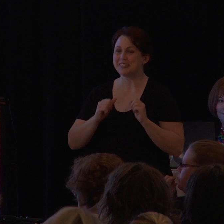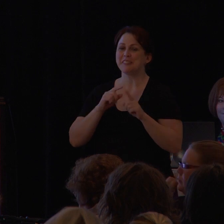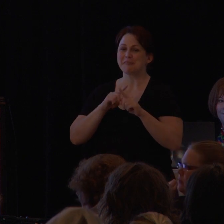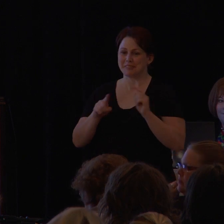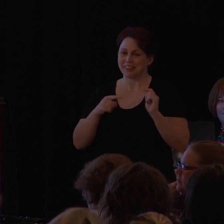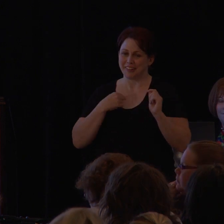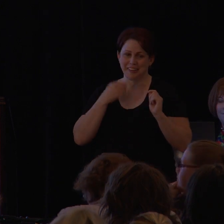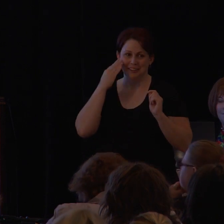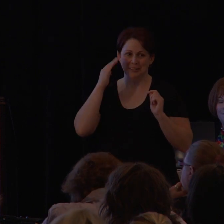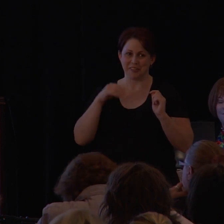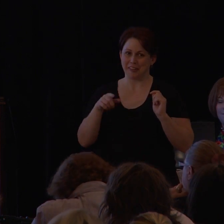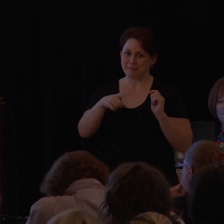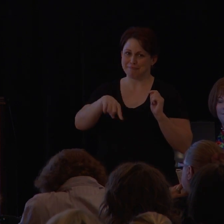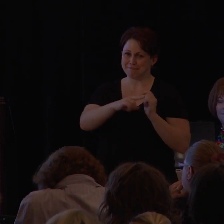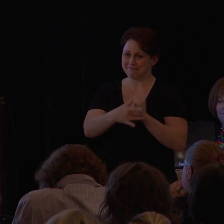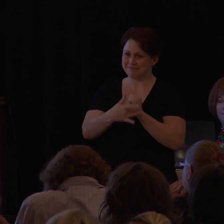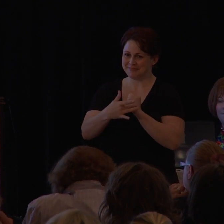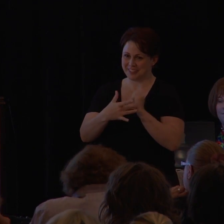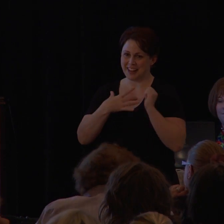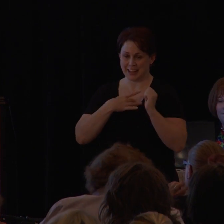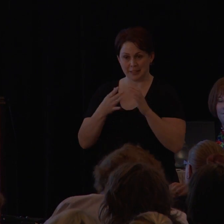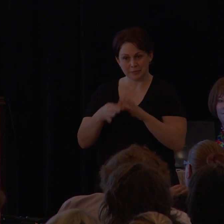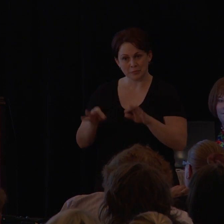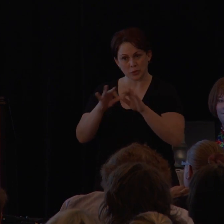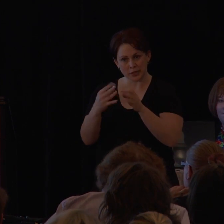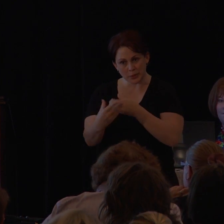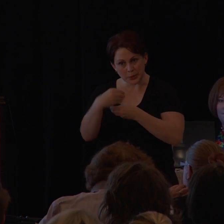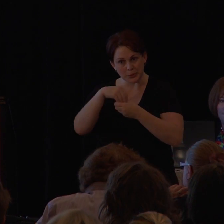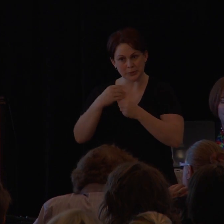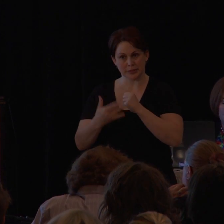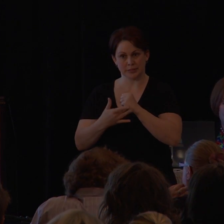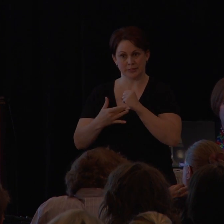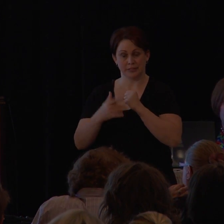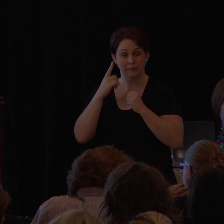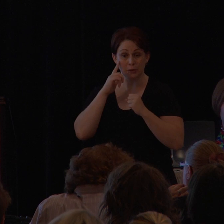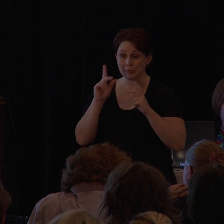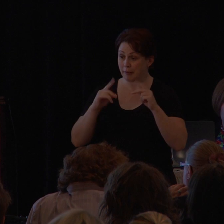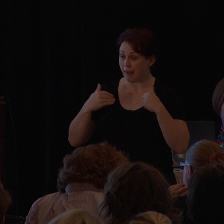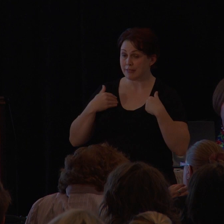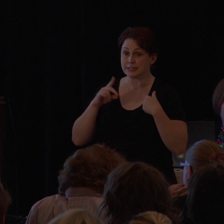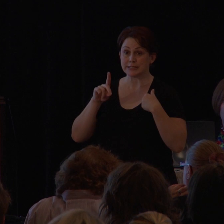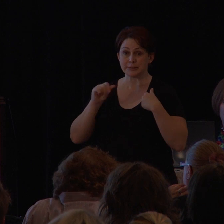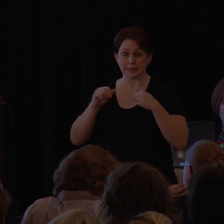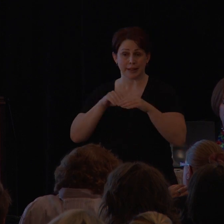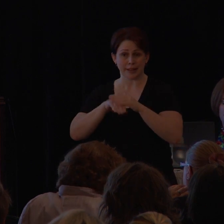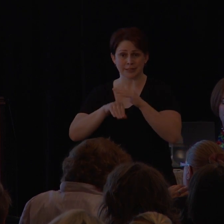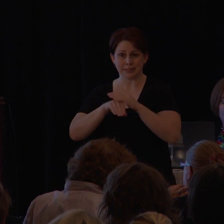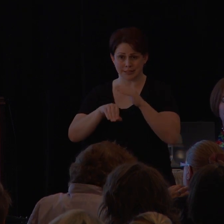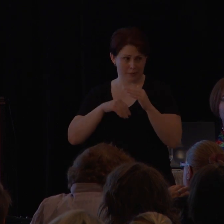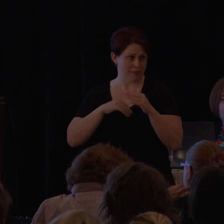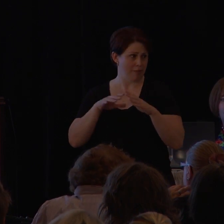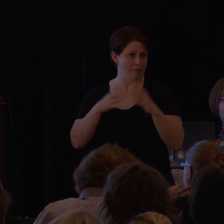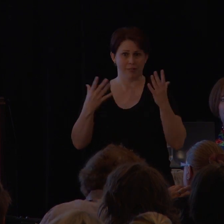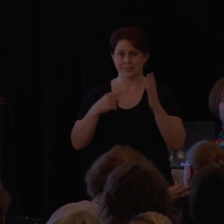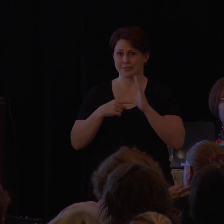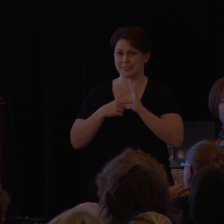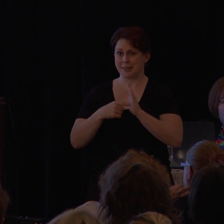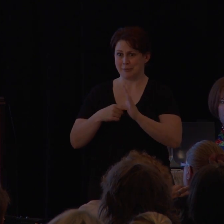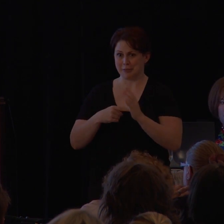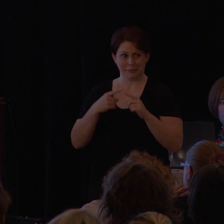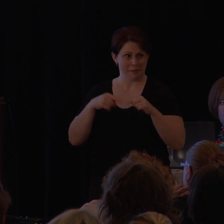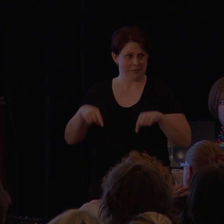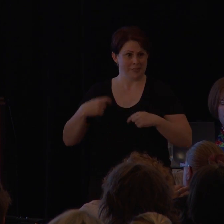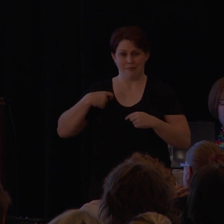back, and there's huge positives about technology, including access for people with disabilities and so on. In fact, we have lots of demonstrations at